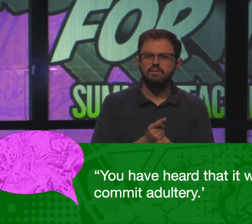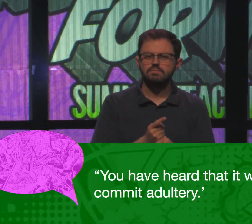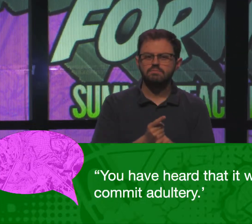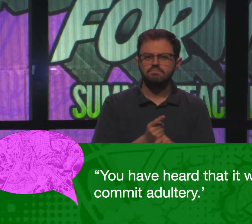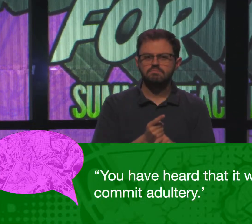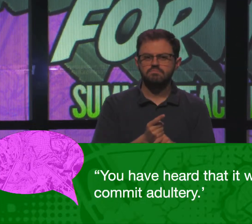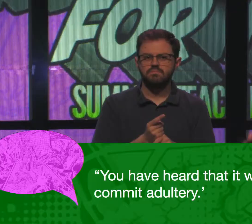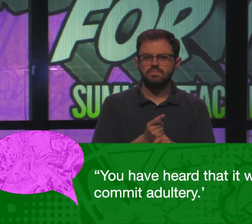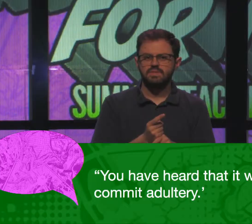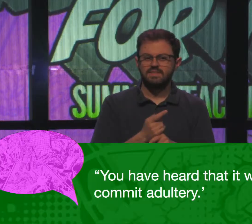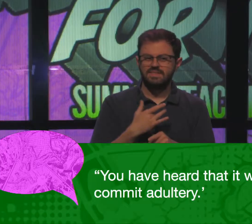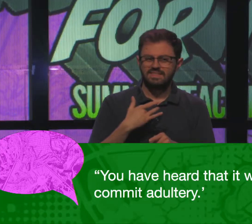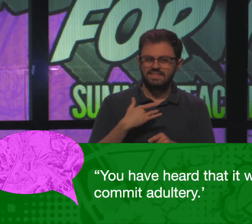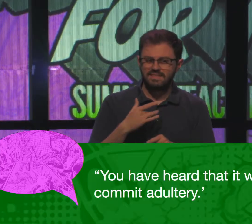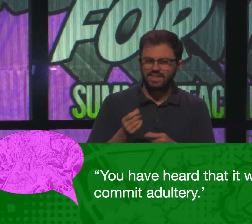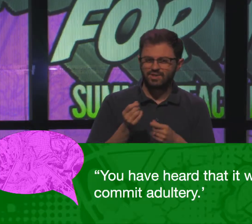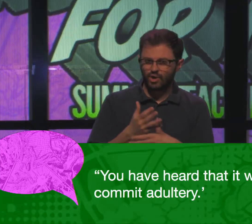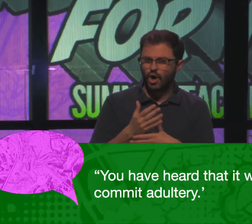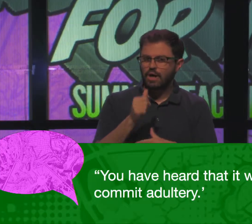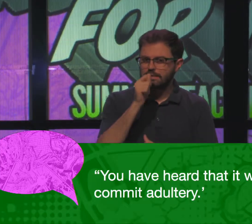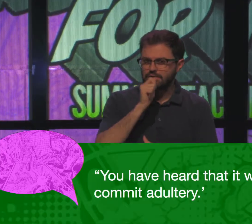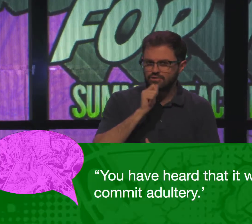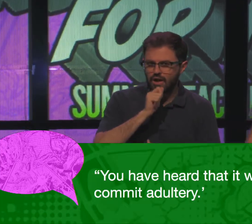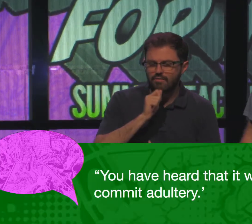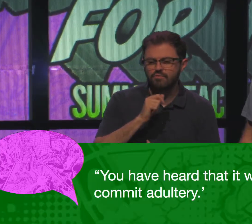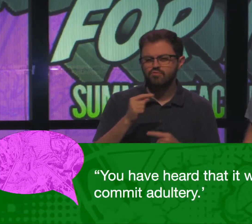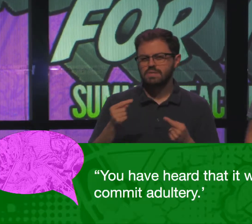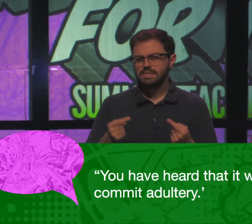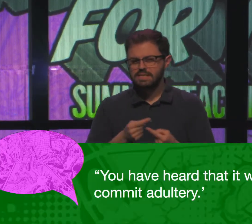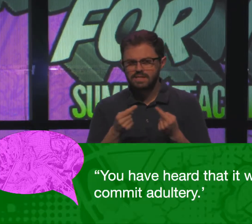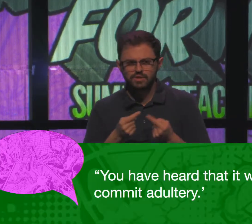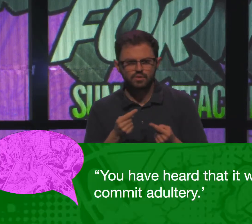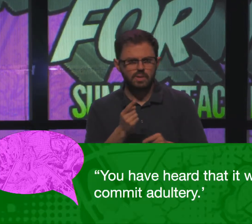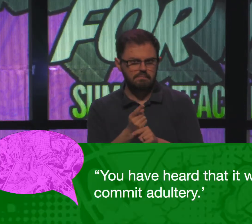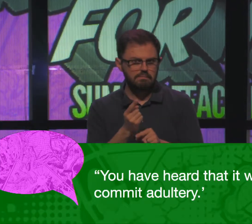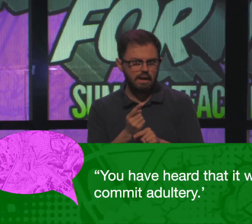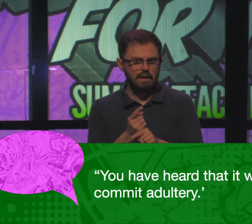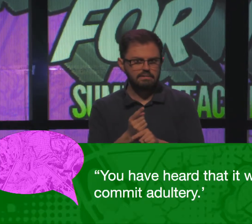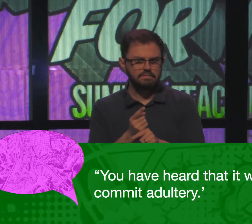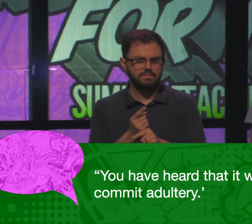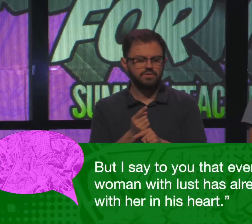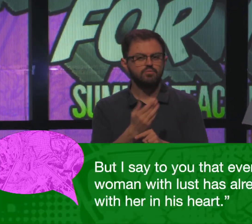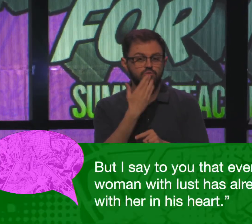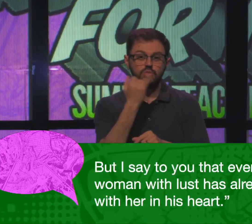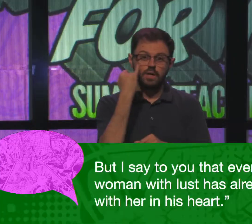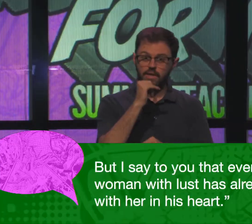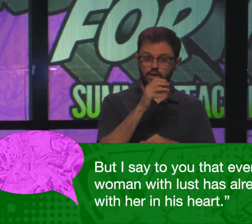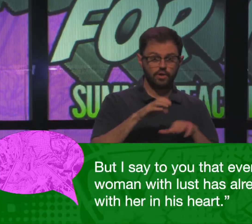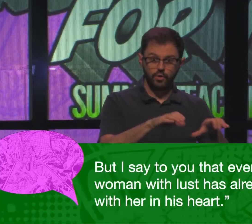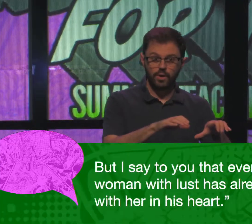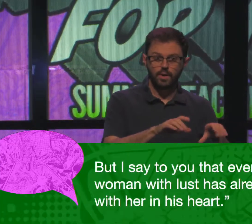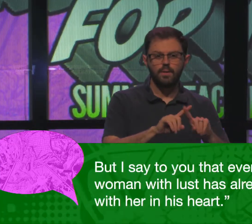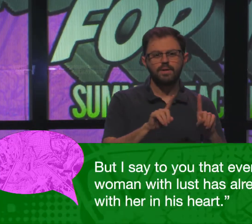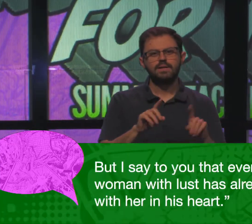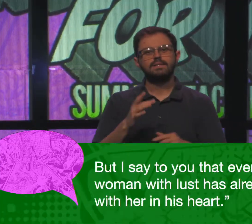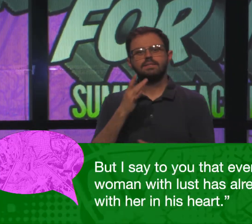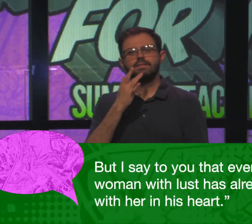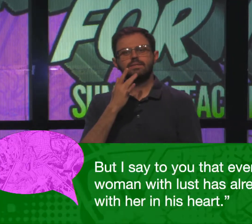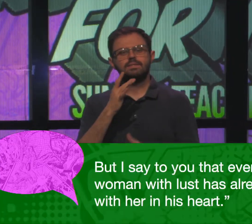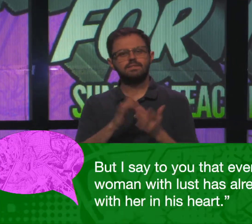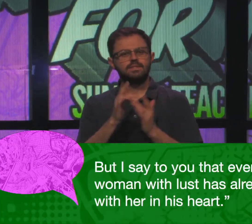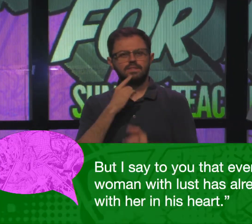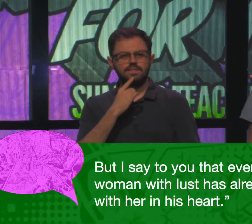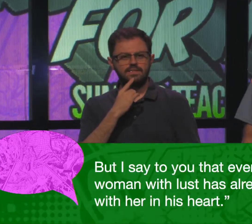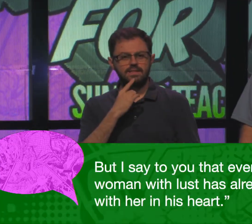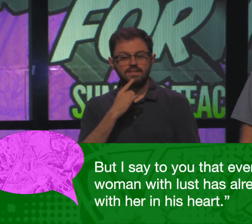thing. Tends to produce suffering, tends to be a wounding activity, right? But I say to you that everyone who looks at a